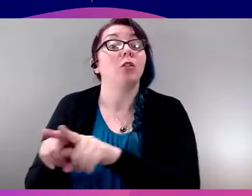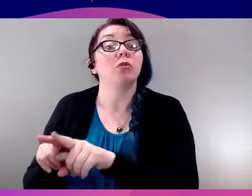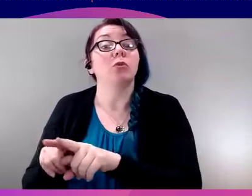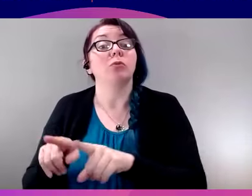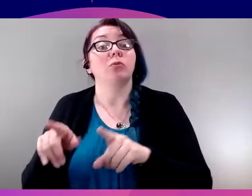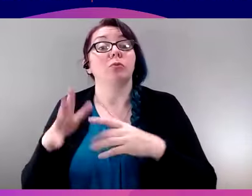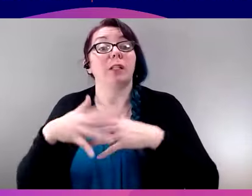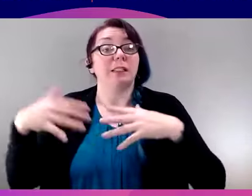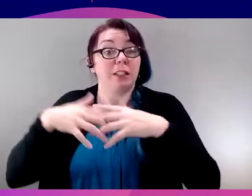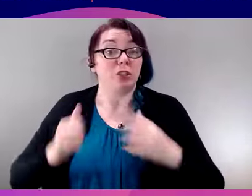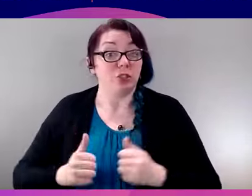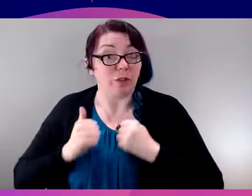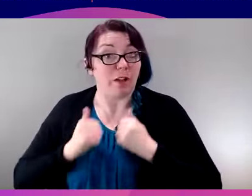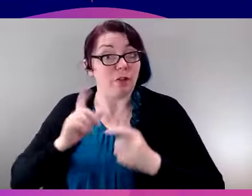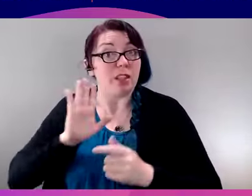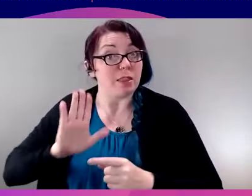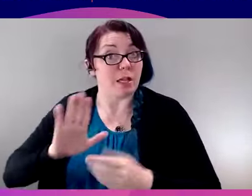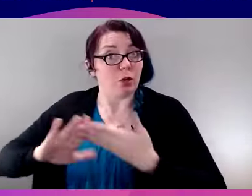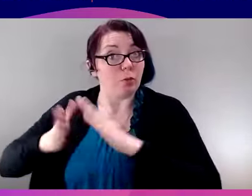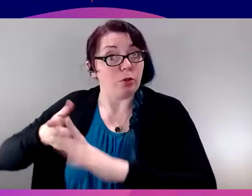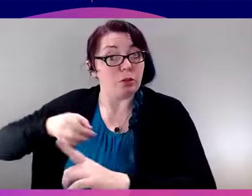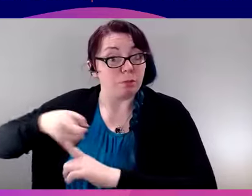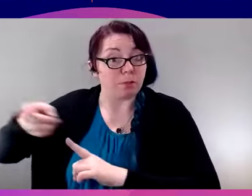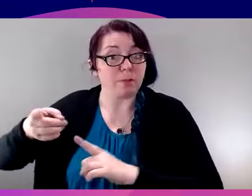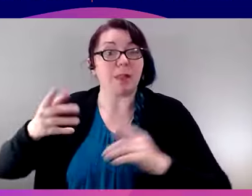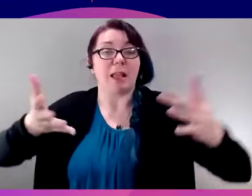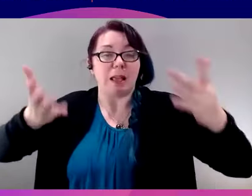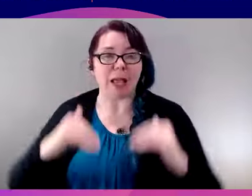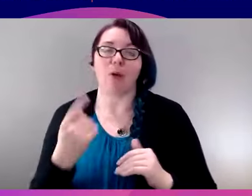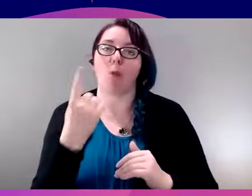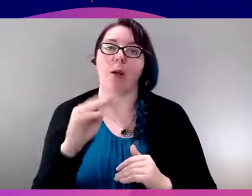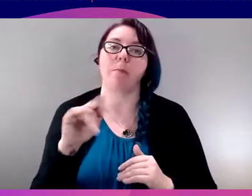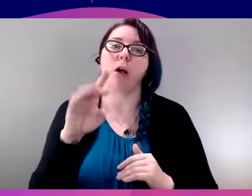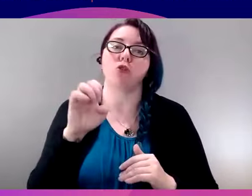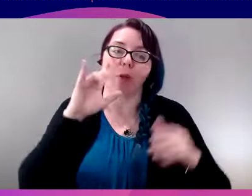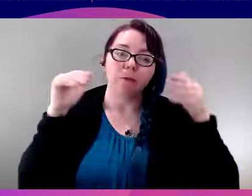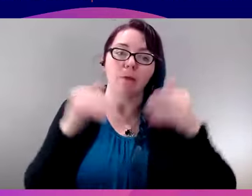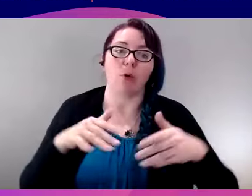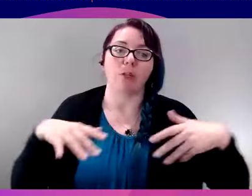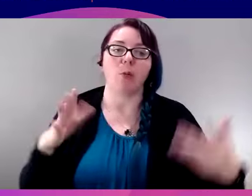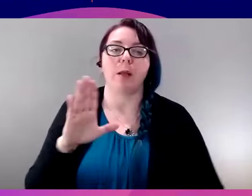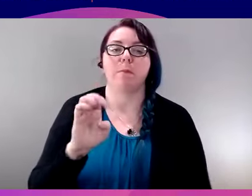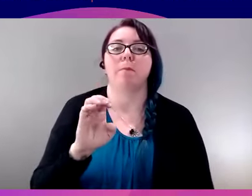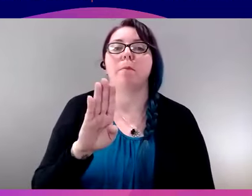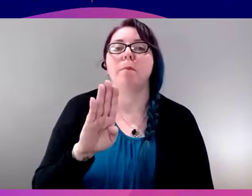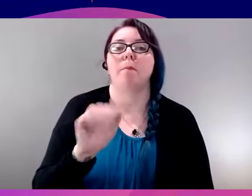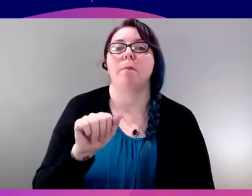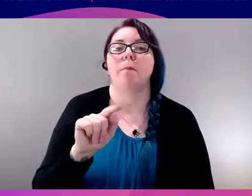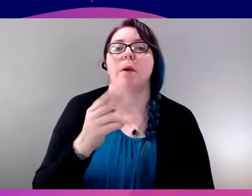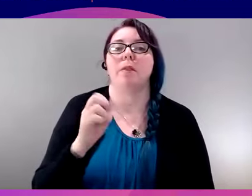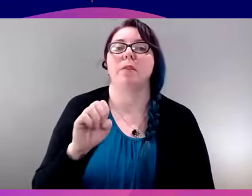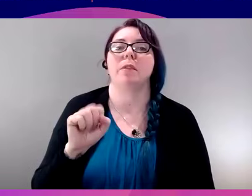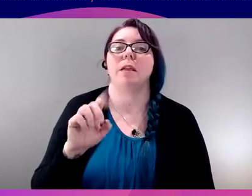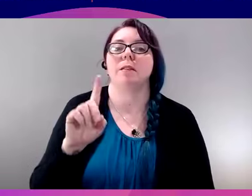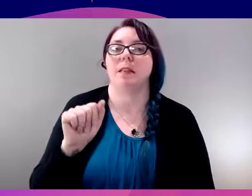gender-based violence shelter in Ontario, Bethesda House. This module highlights the strategies and structure that have supported Bethesda